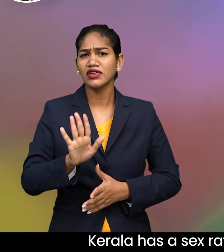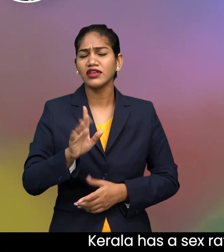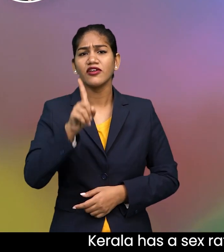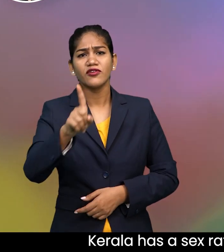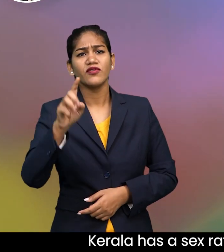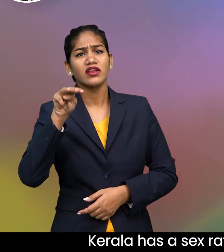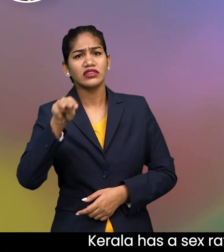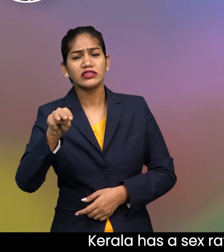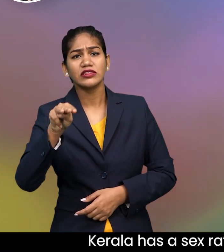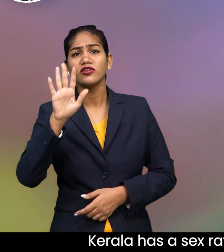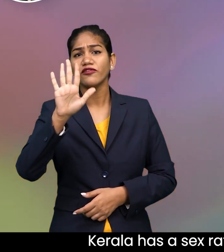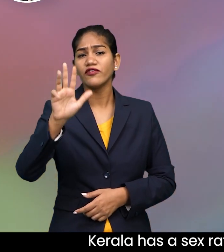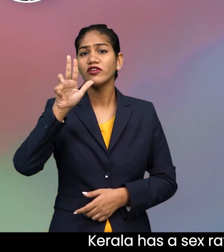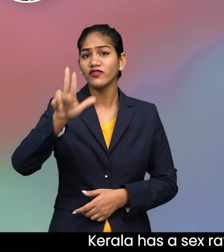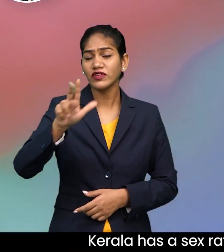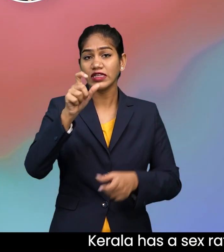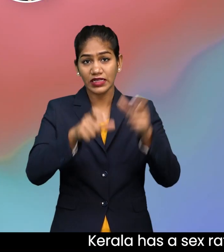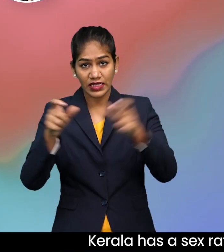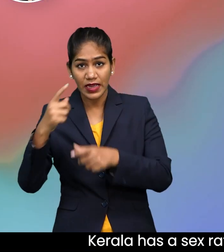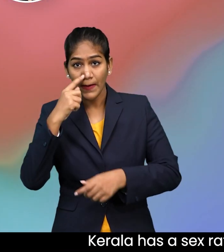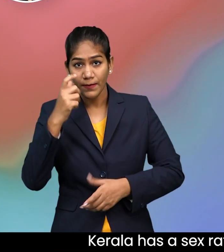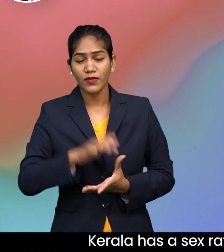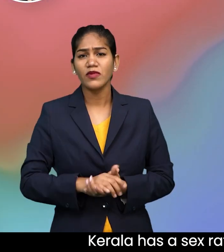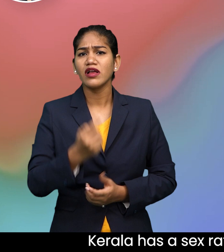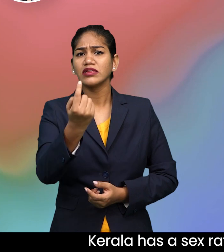1058 females per 1000 males.